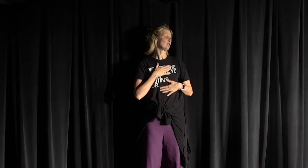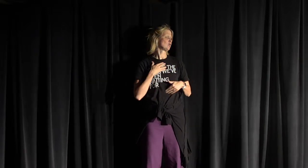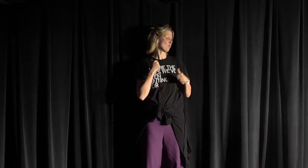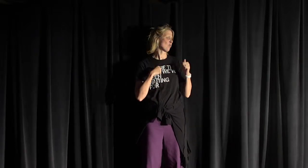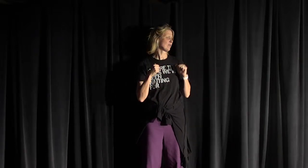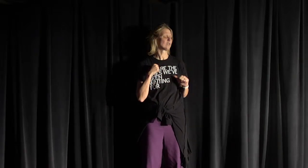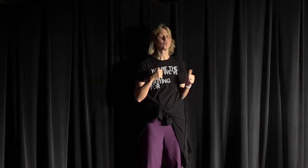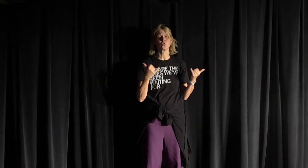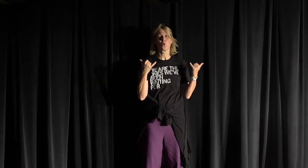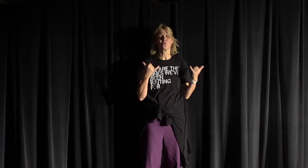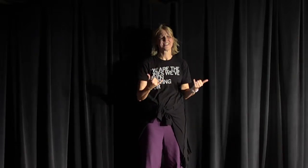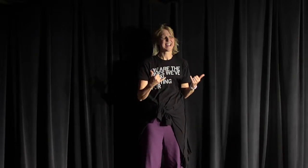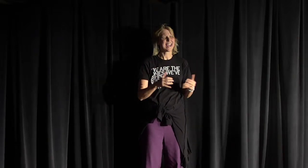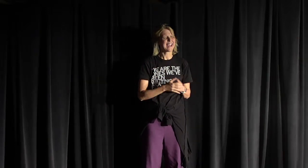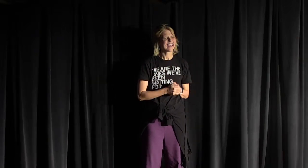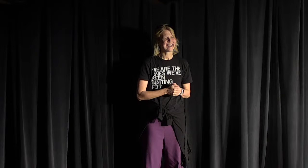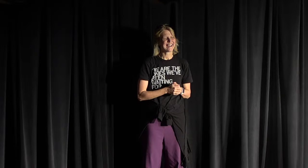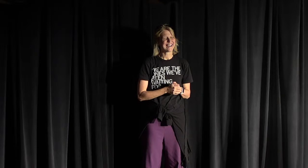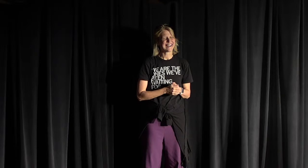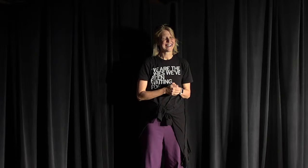back and enjoy the show this evening.